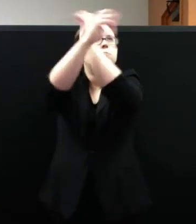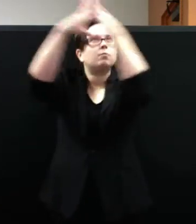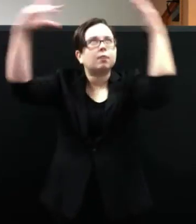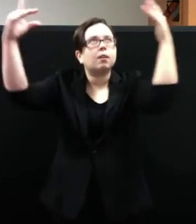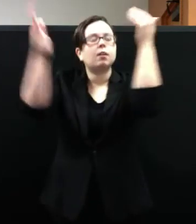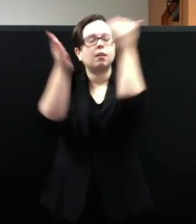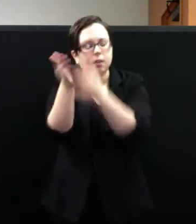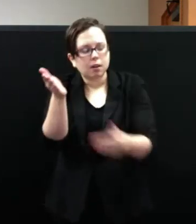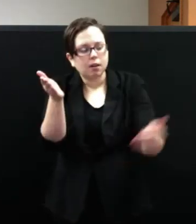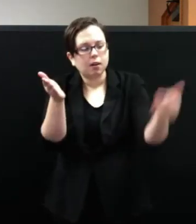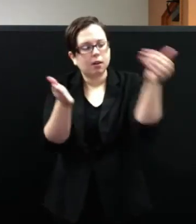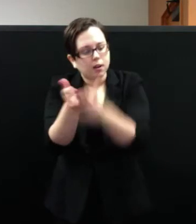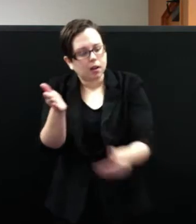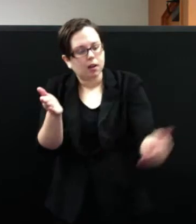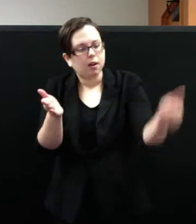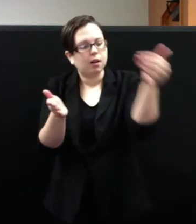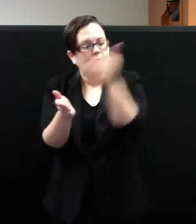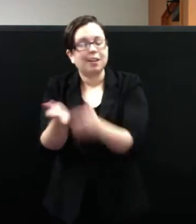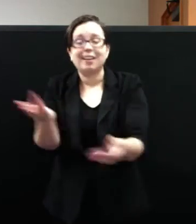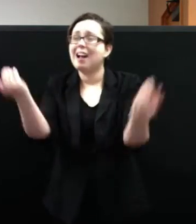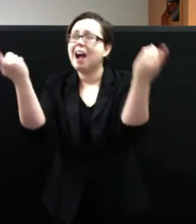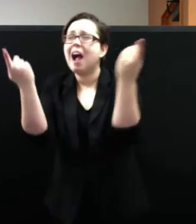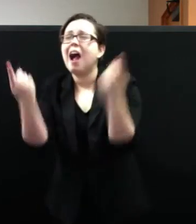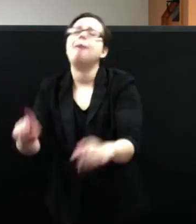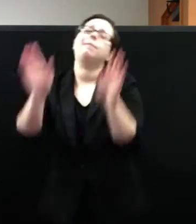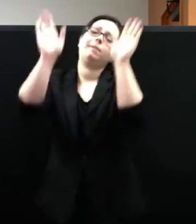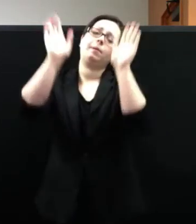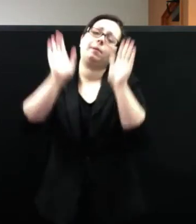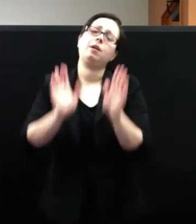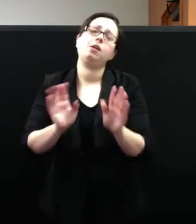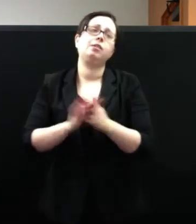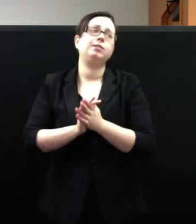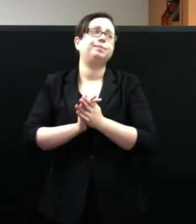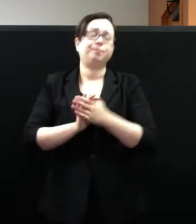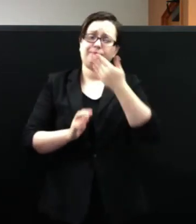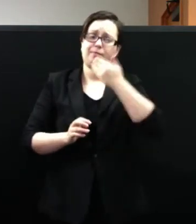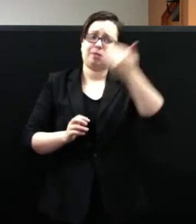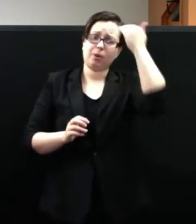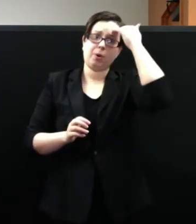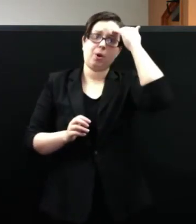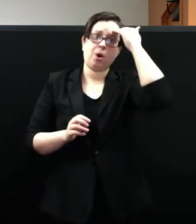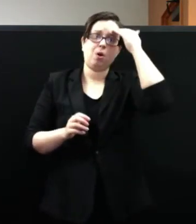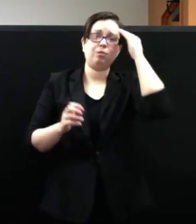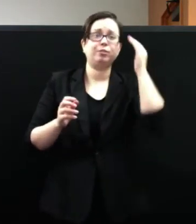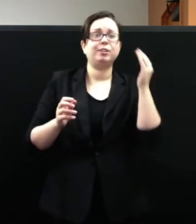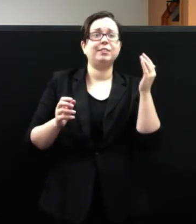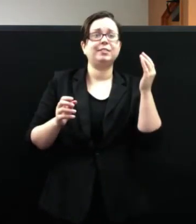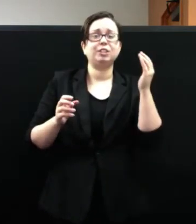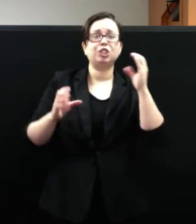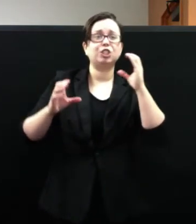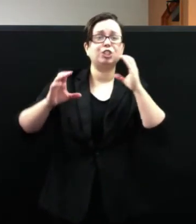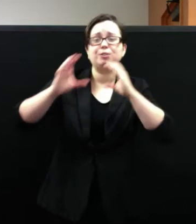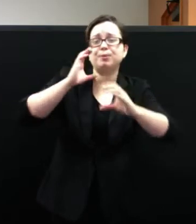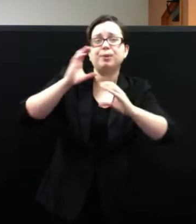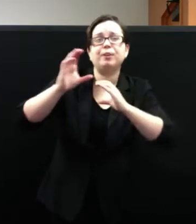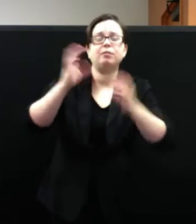remarkable outcomes. What's really important to know is that it's the conversations that are the important aspects, not just the models